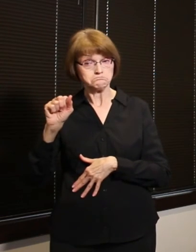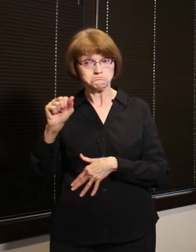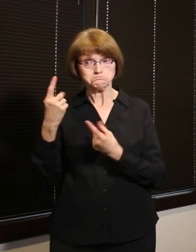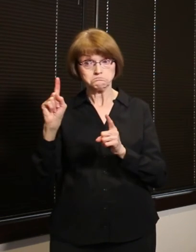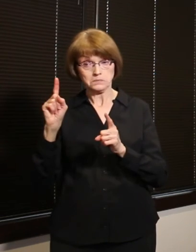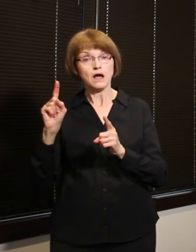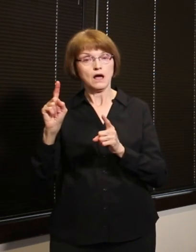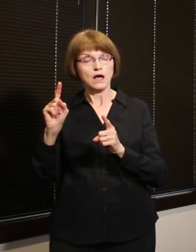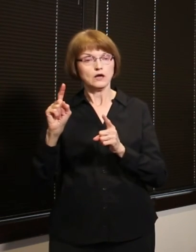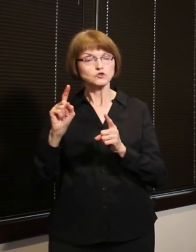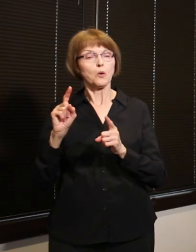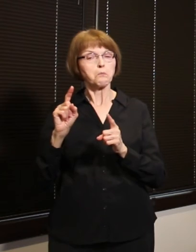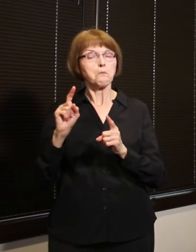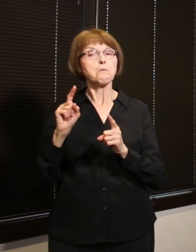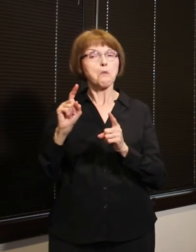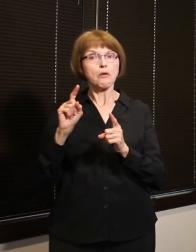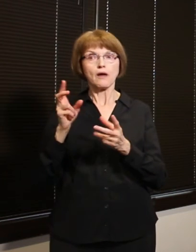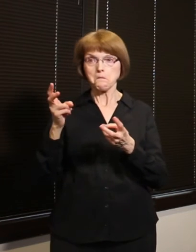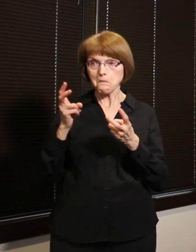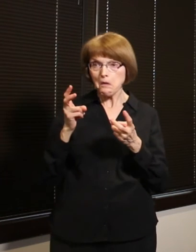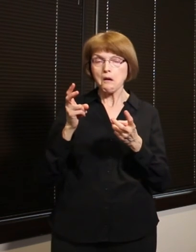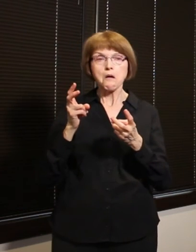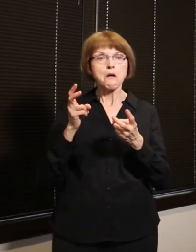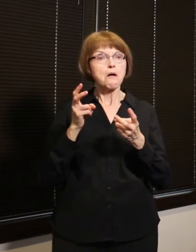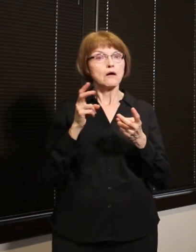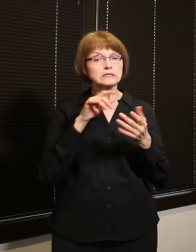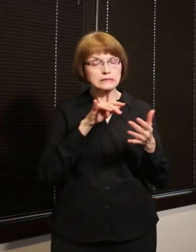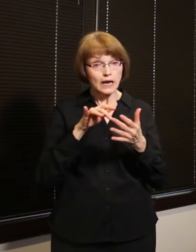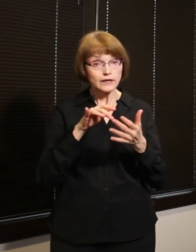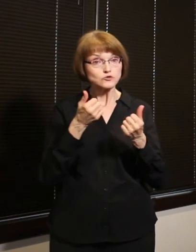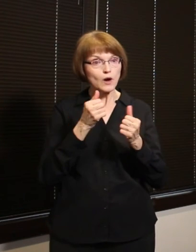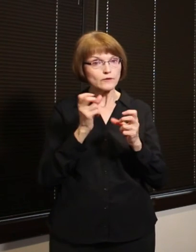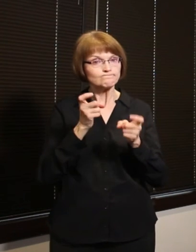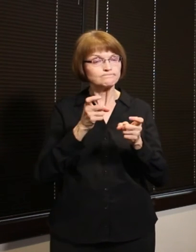for COVID patients. And thankfully, it looks like it has a lot of promise. And so